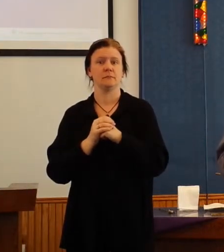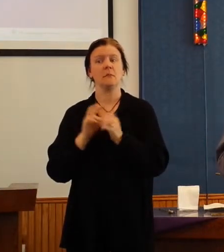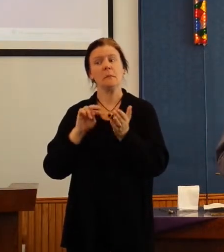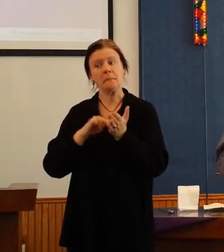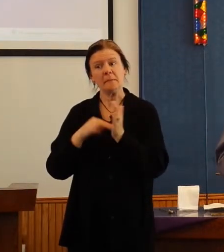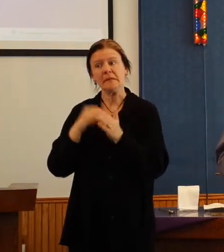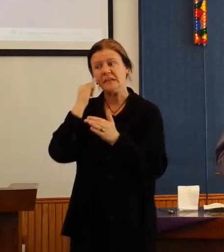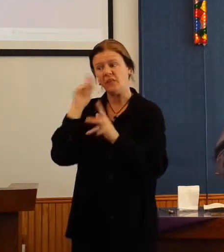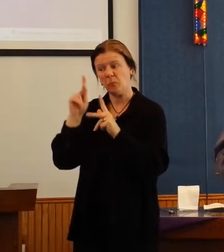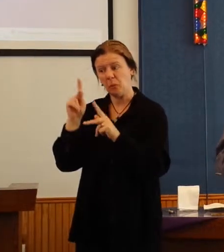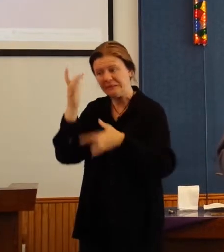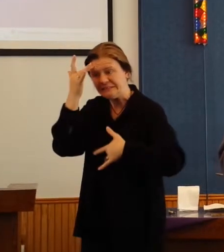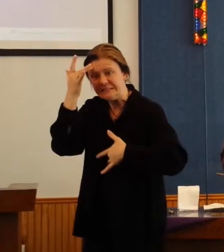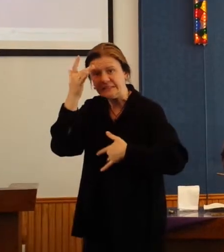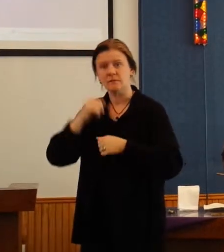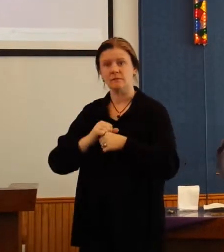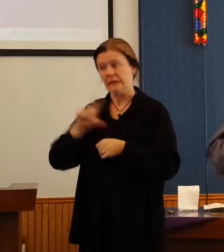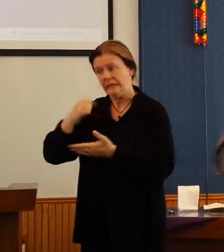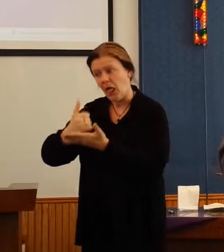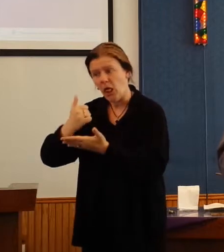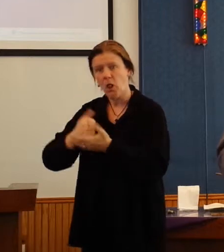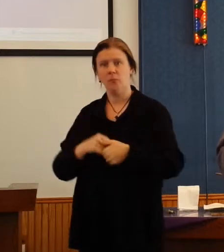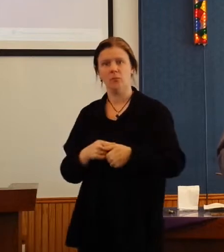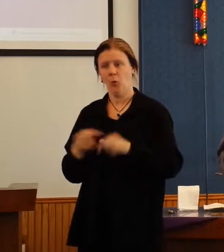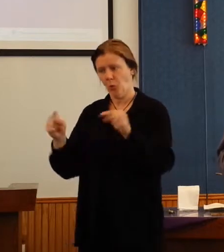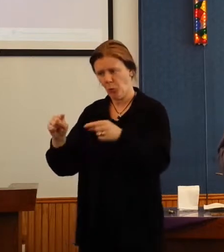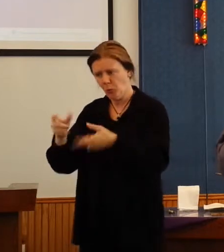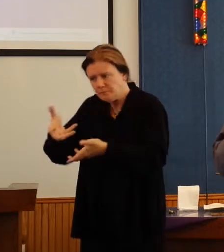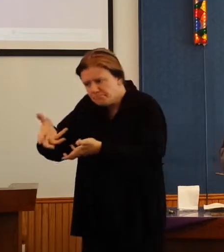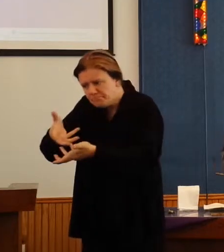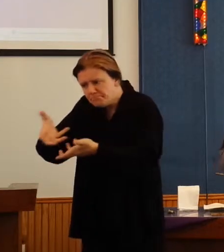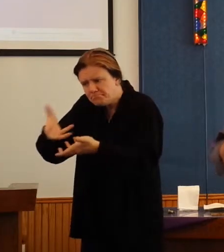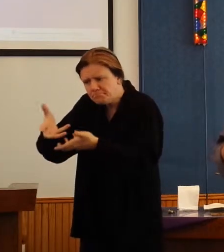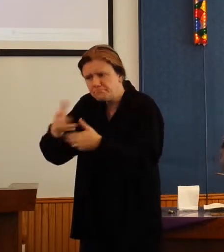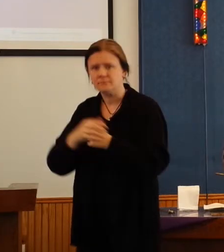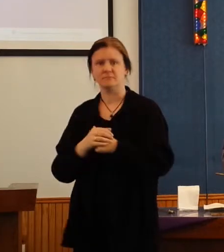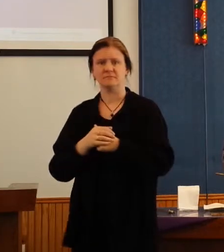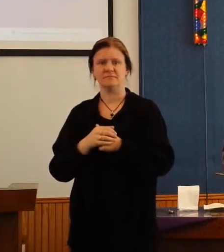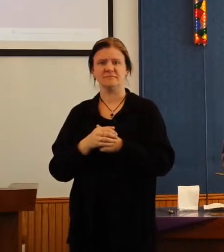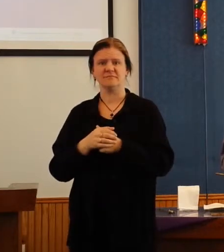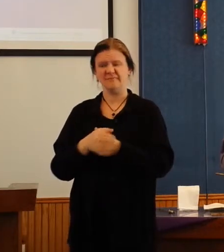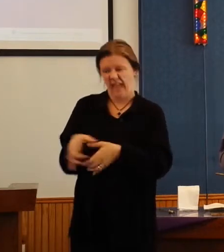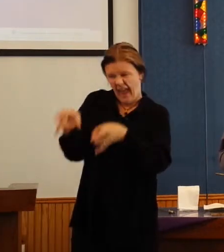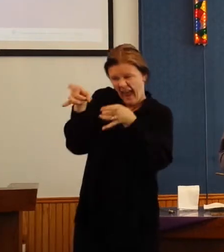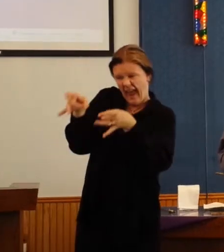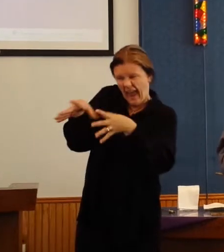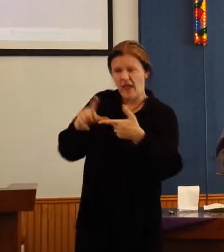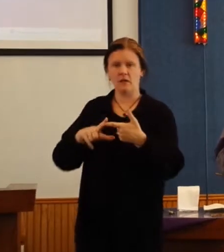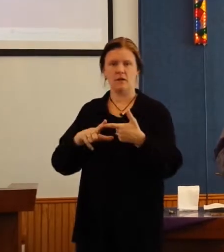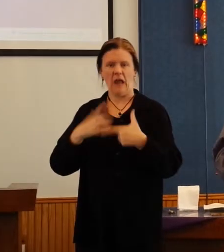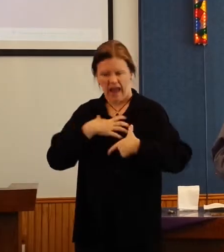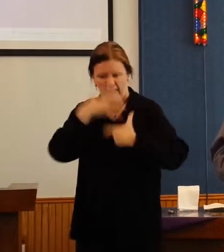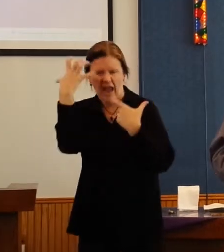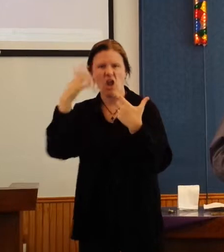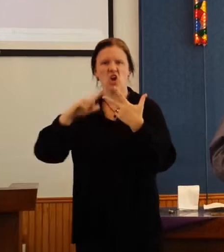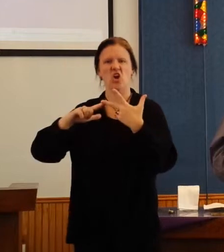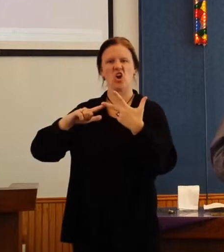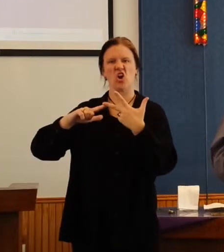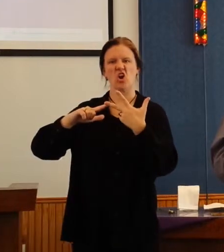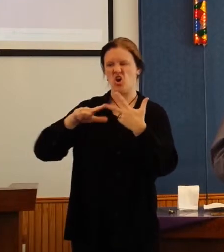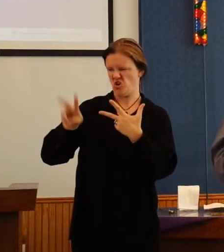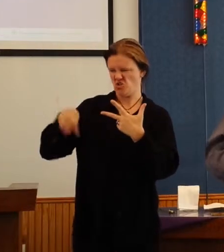for others. This means removing all hate, anger, and judgment that we may have